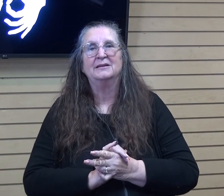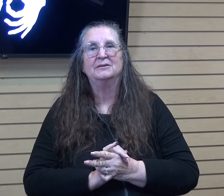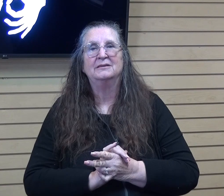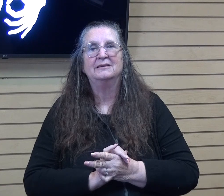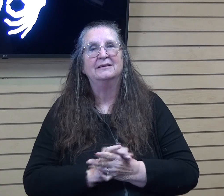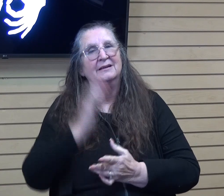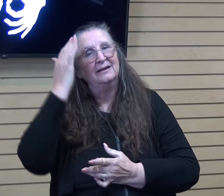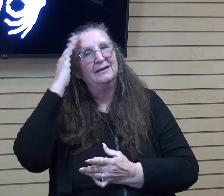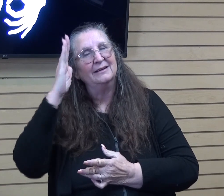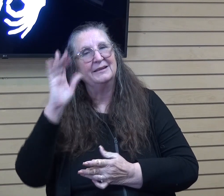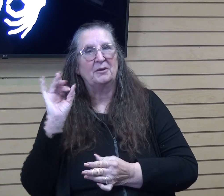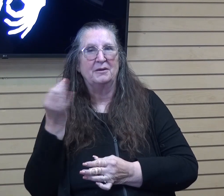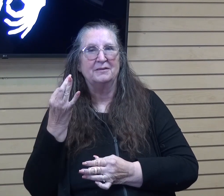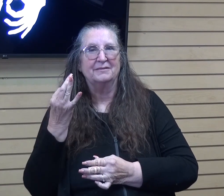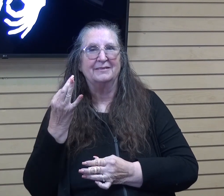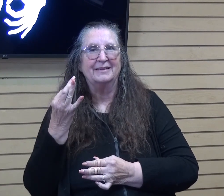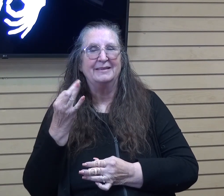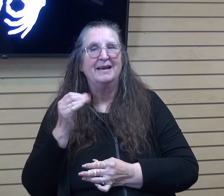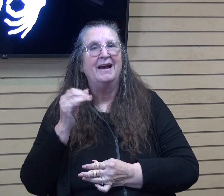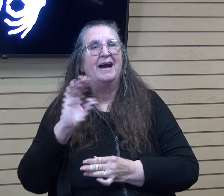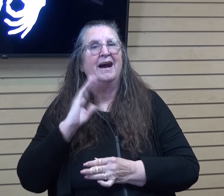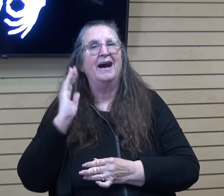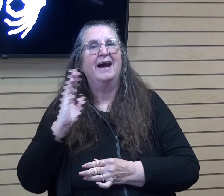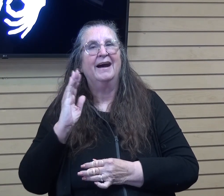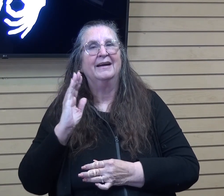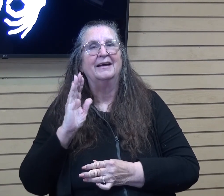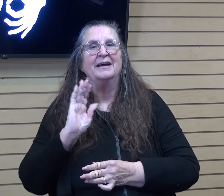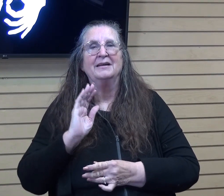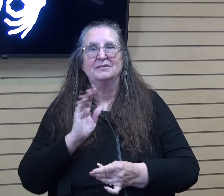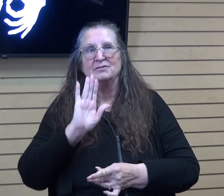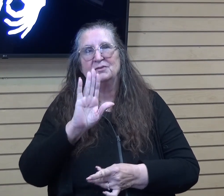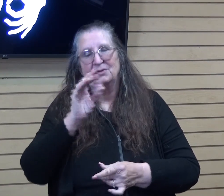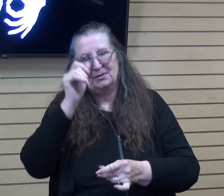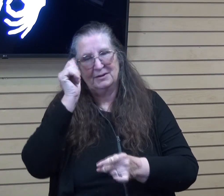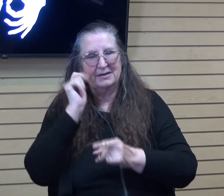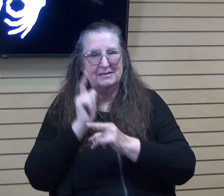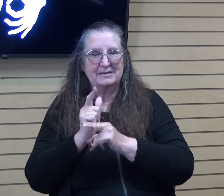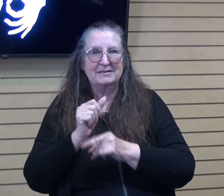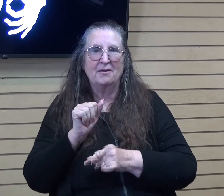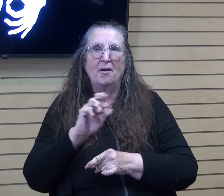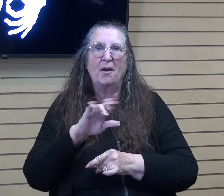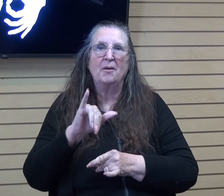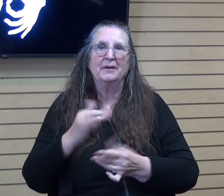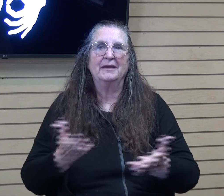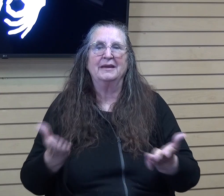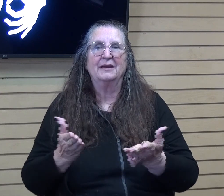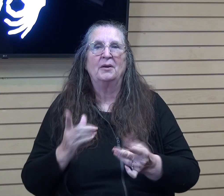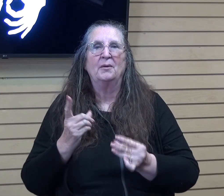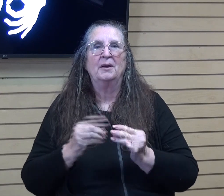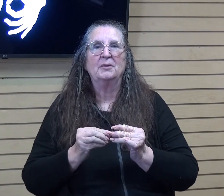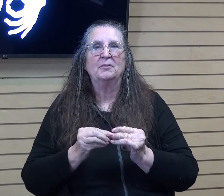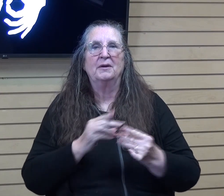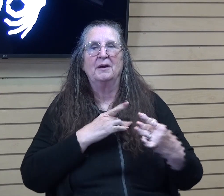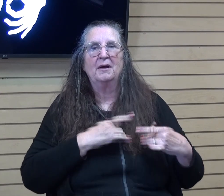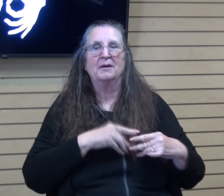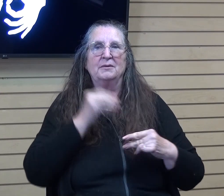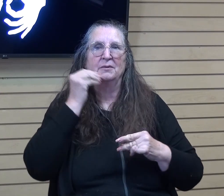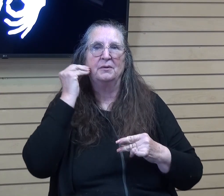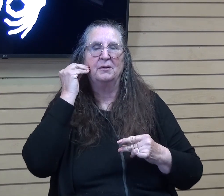Bonjour, Jesus. Hi, everybody. It's your sister Ari here for another Heart to Home devotional. I hope that you're doing